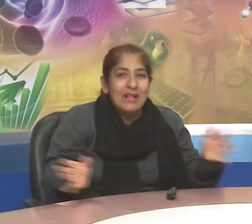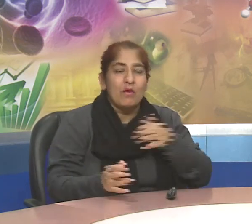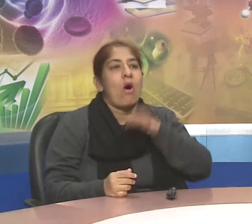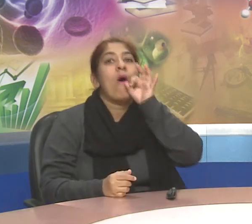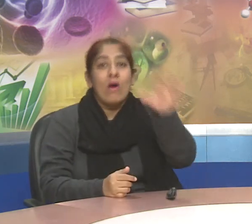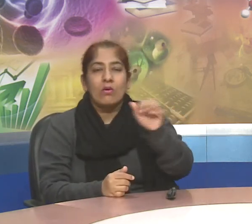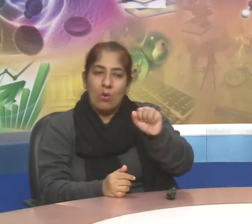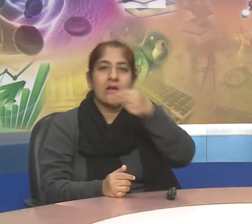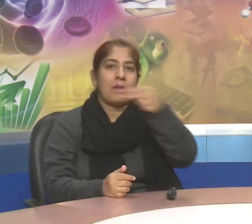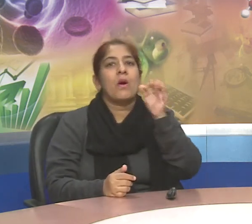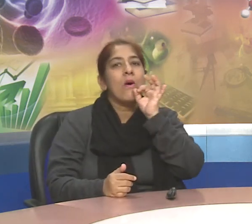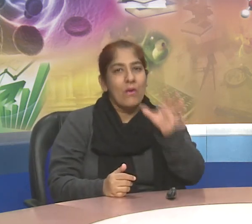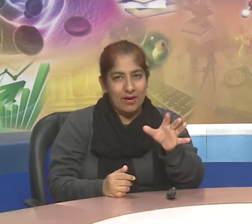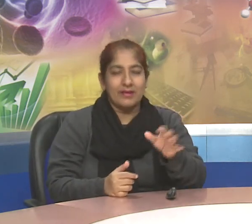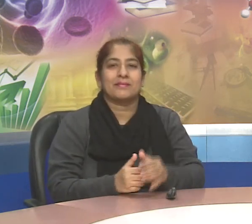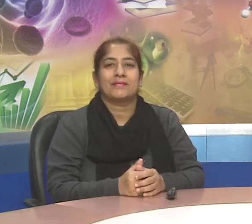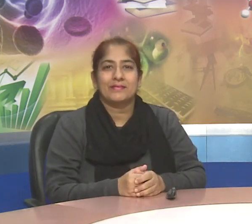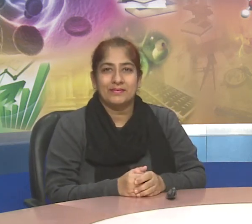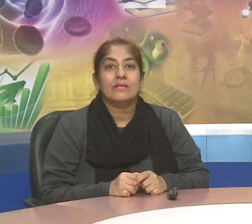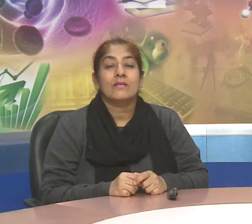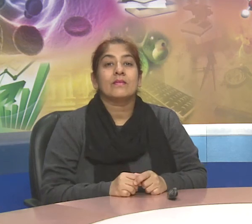for clothes, anything.